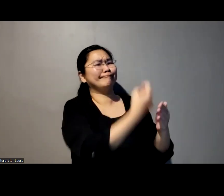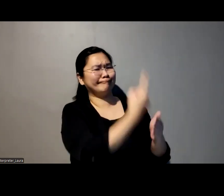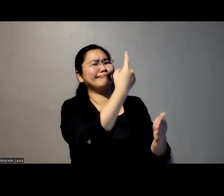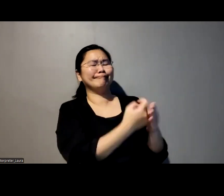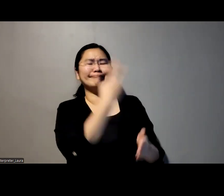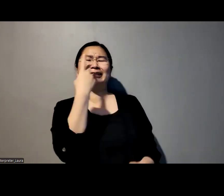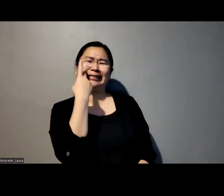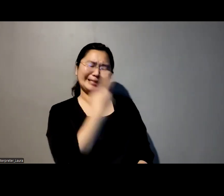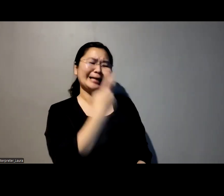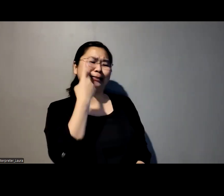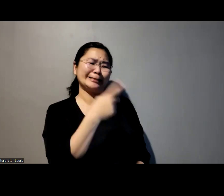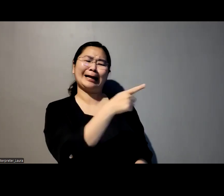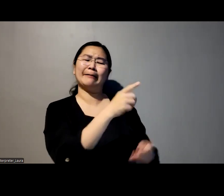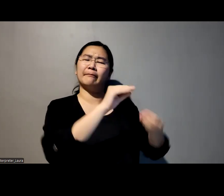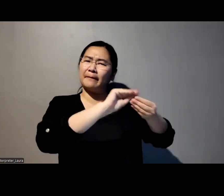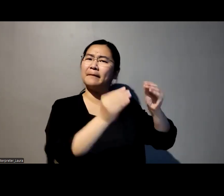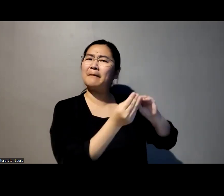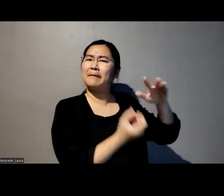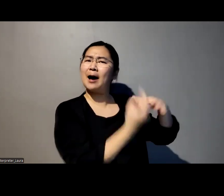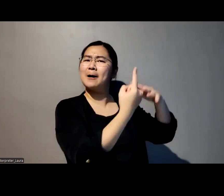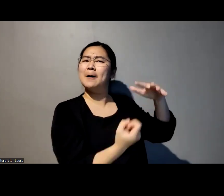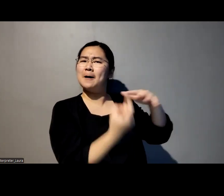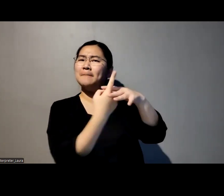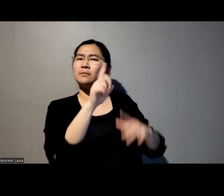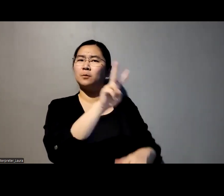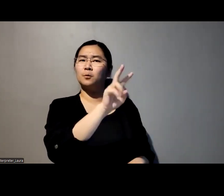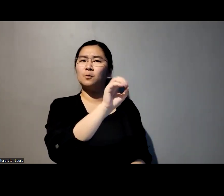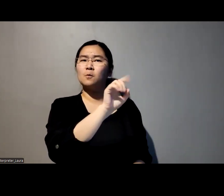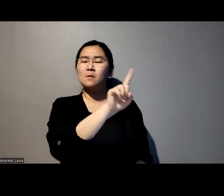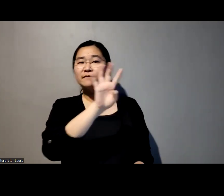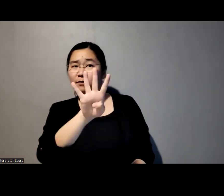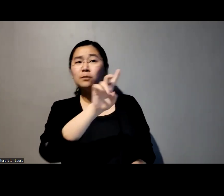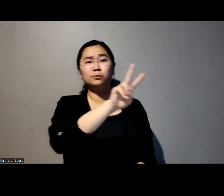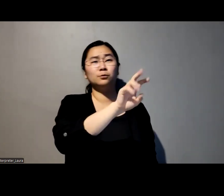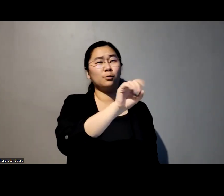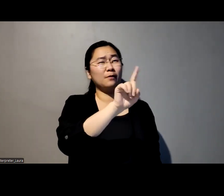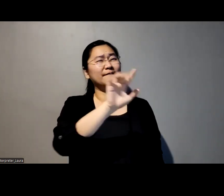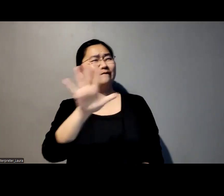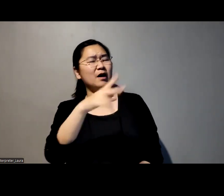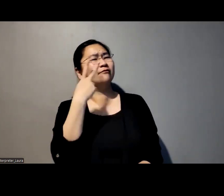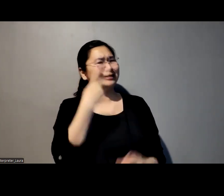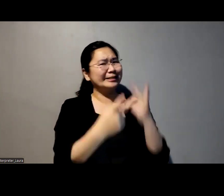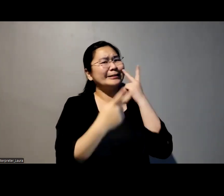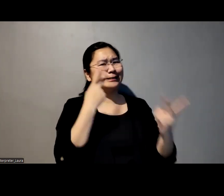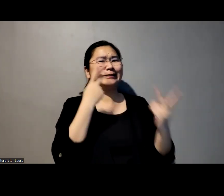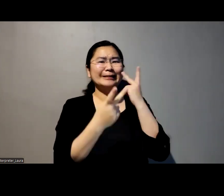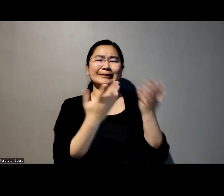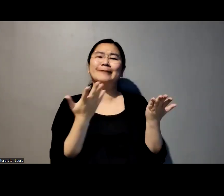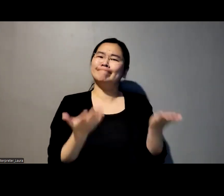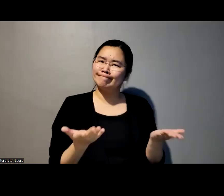institutions on the east that are about to be occupied, then they end up in institutions on the